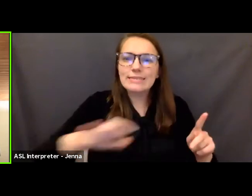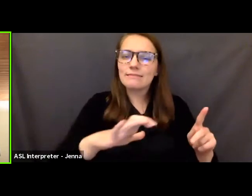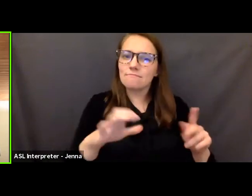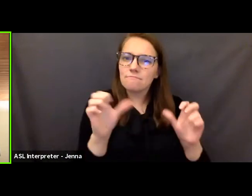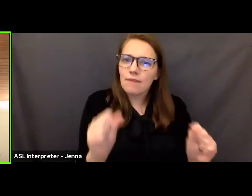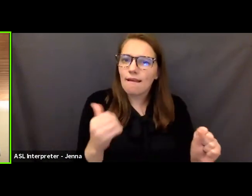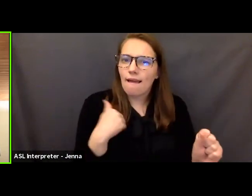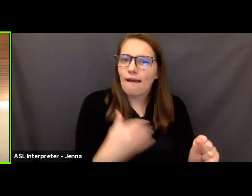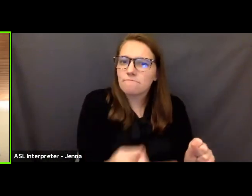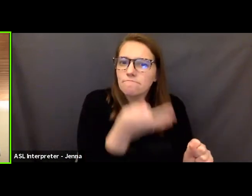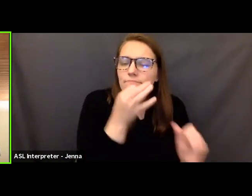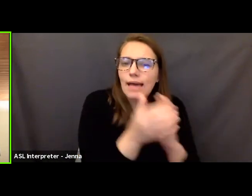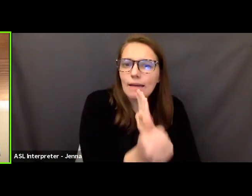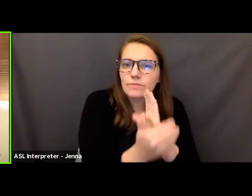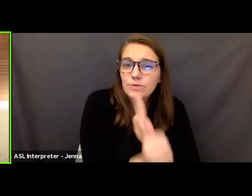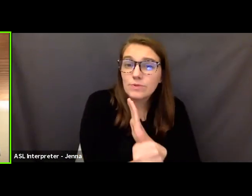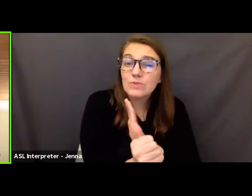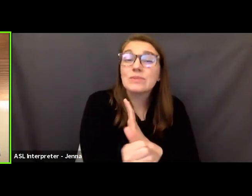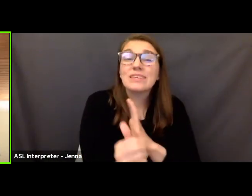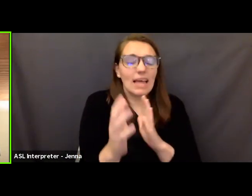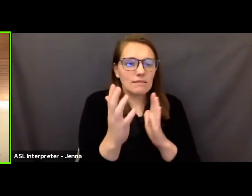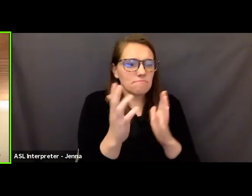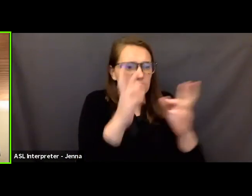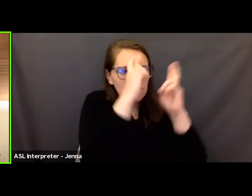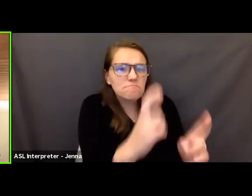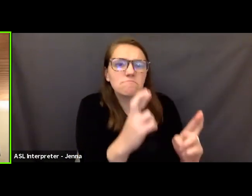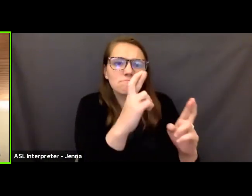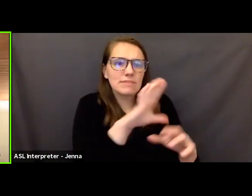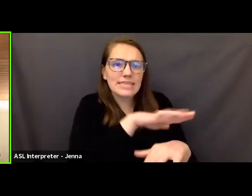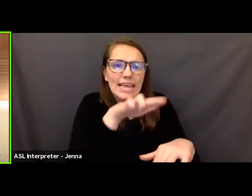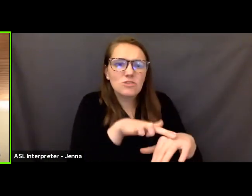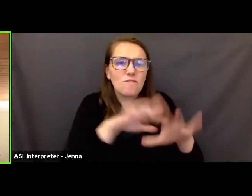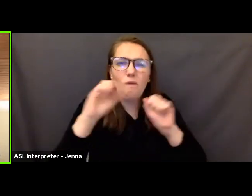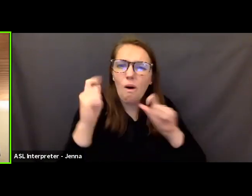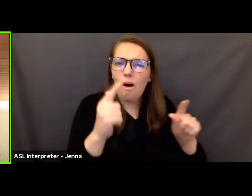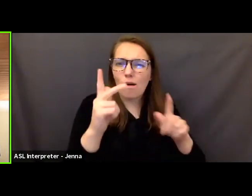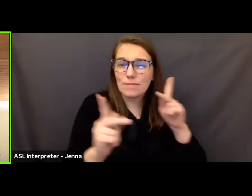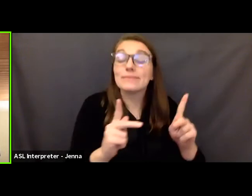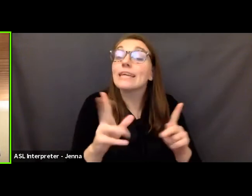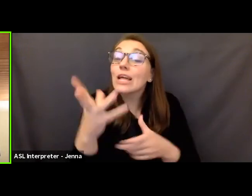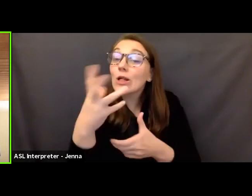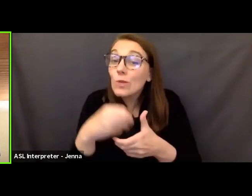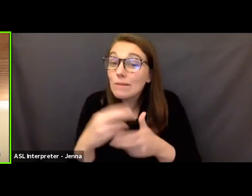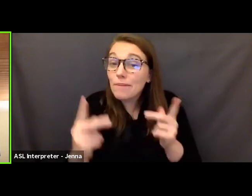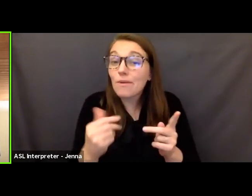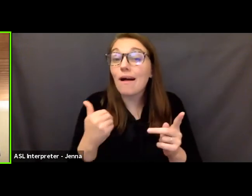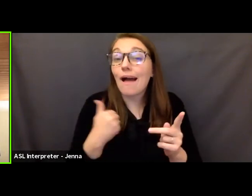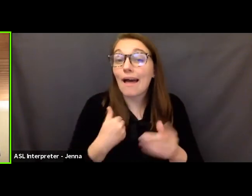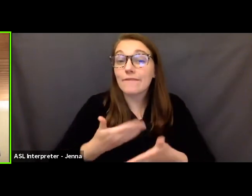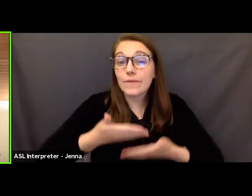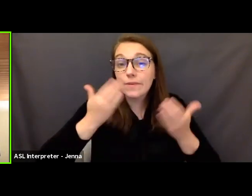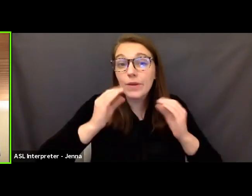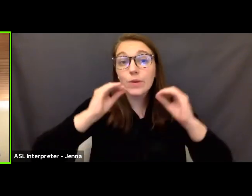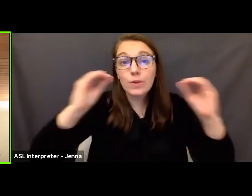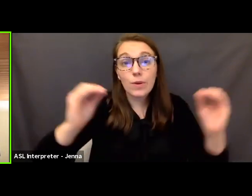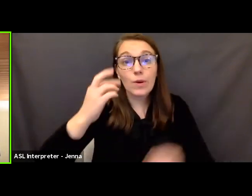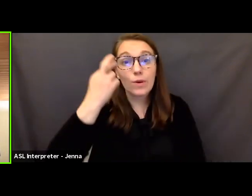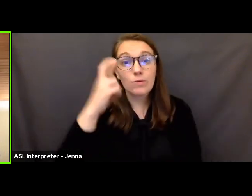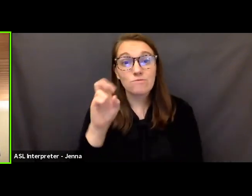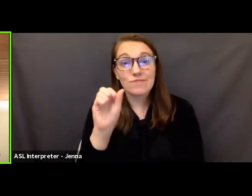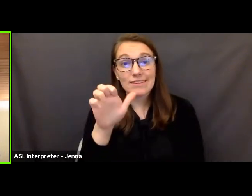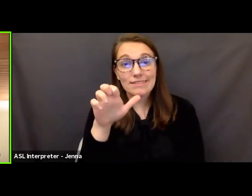persons who lack the use of reason. So in light of those judgments about the content of